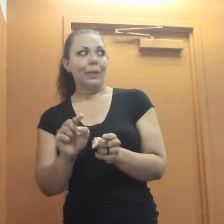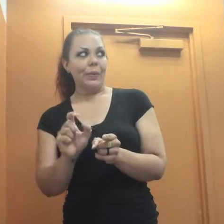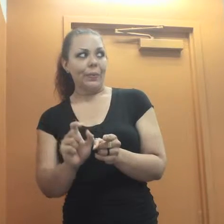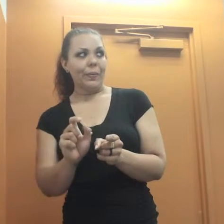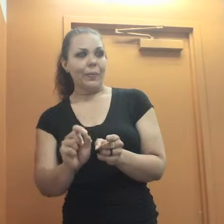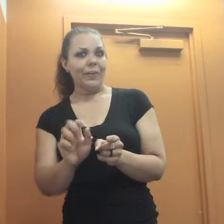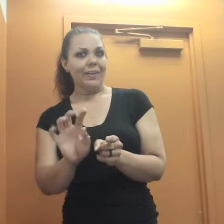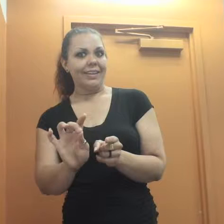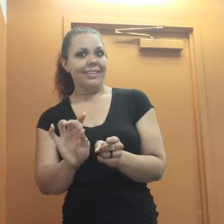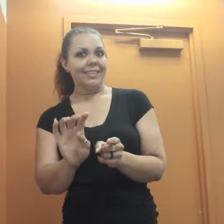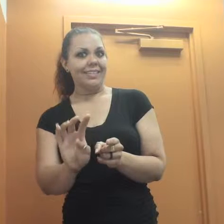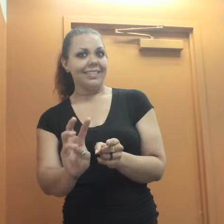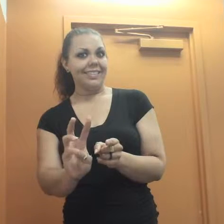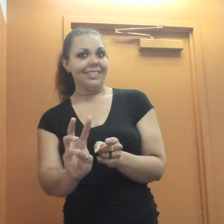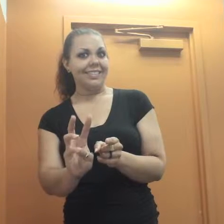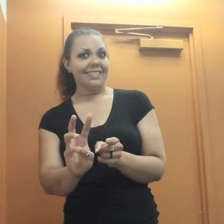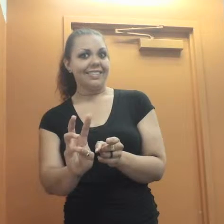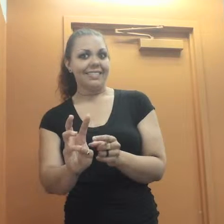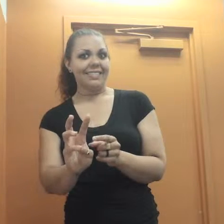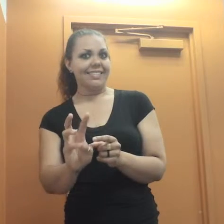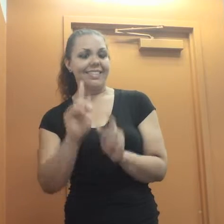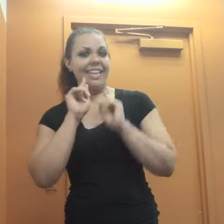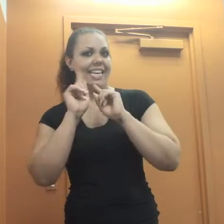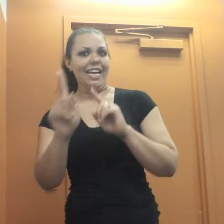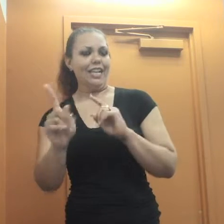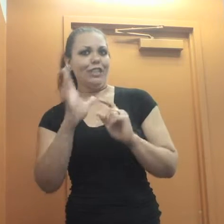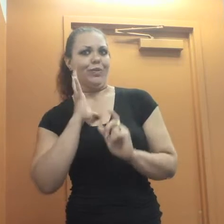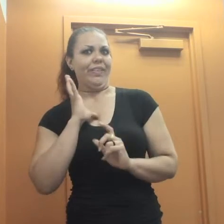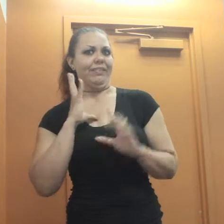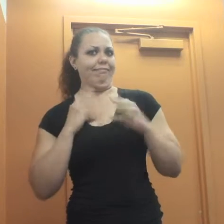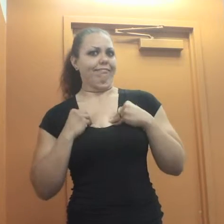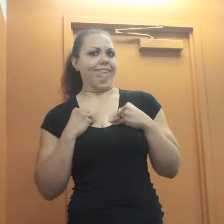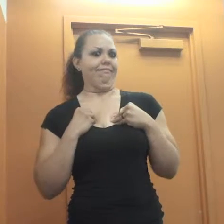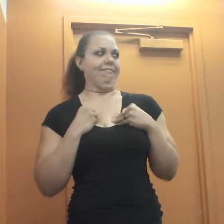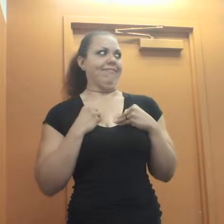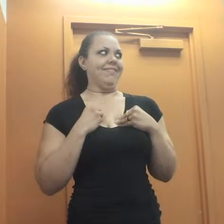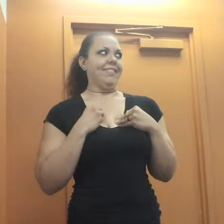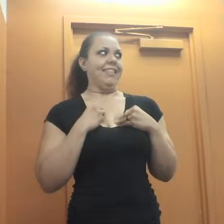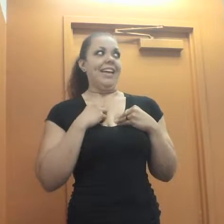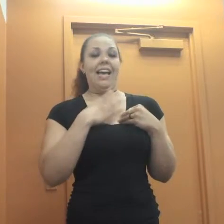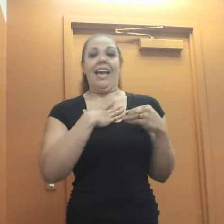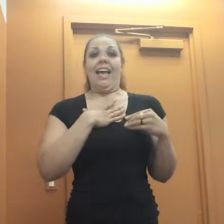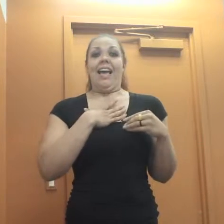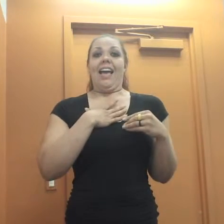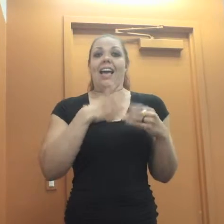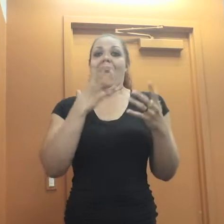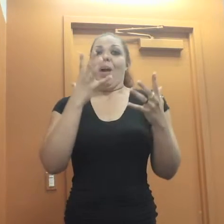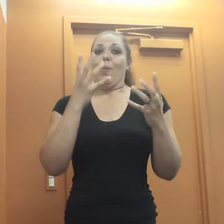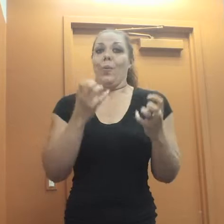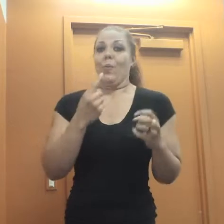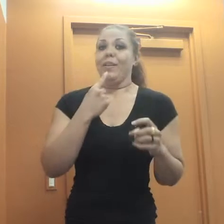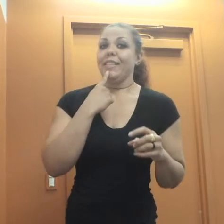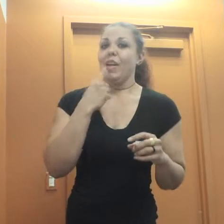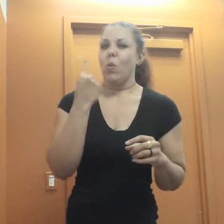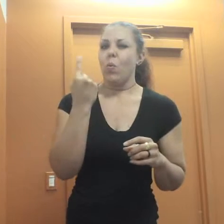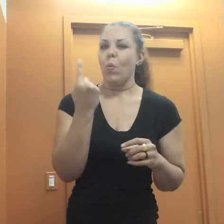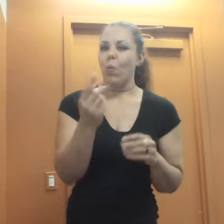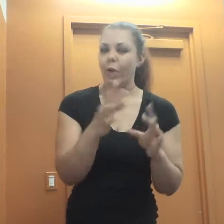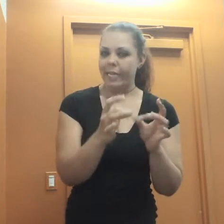extra digit. Either answer is okay with me. And I'd like to make one comment about this problem and equilibrium problems in